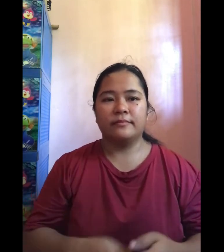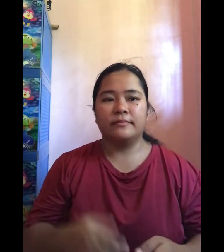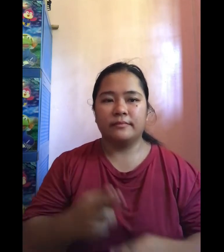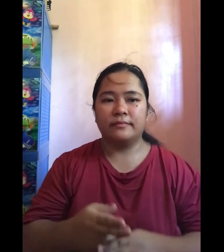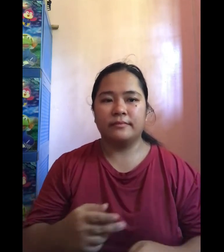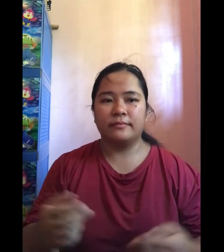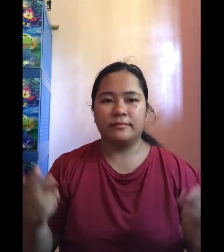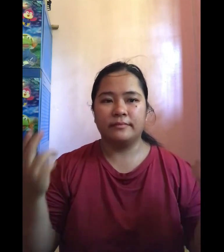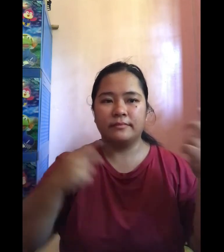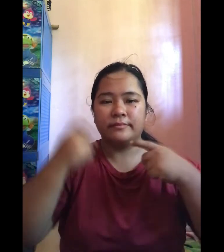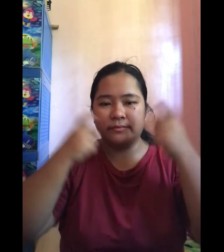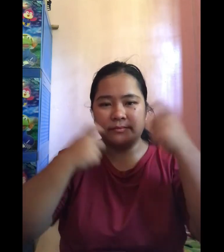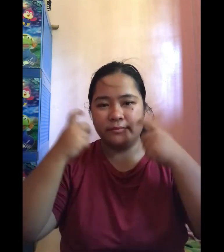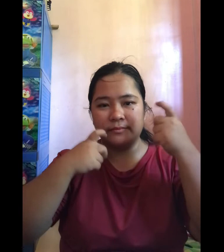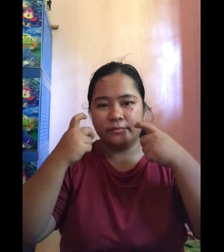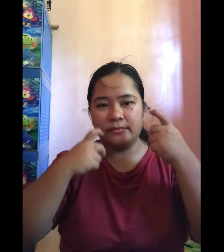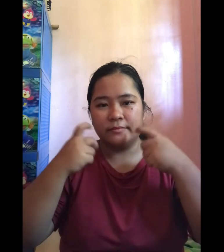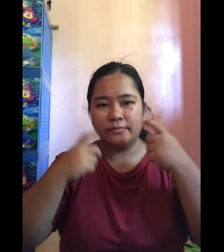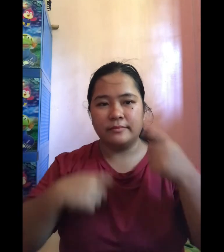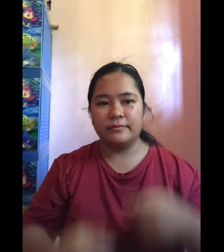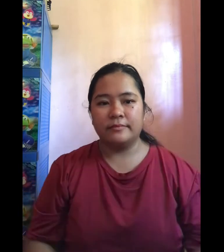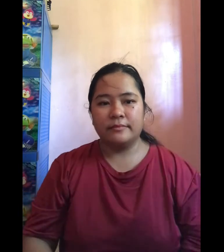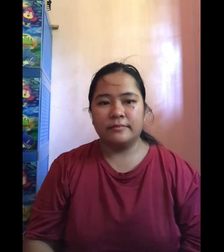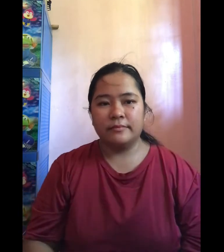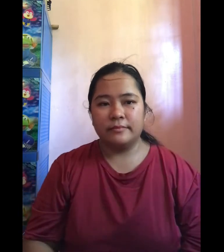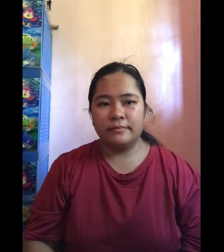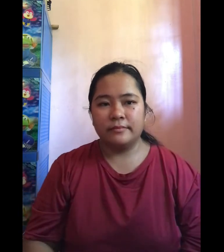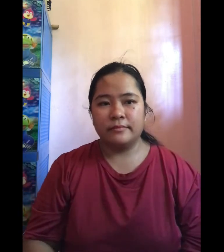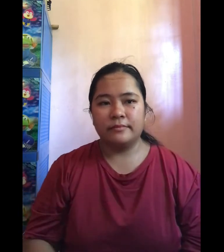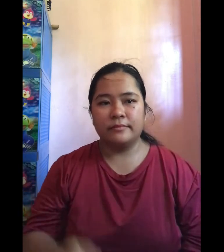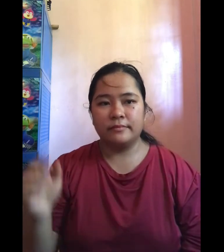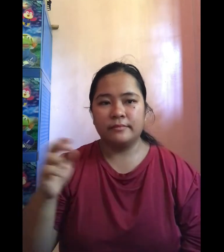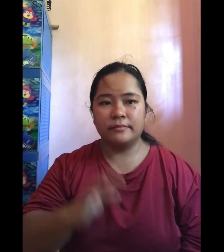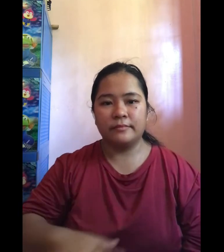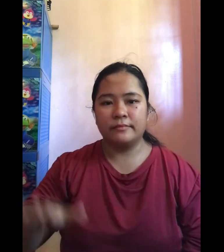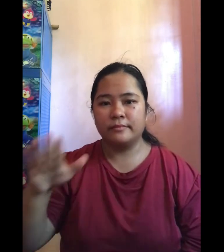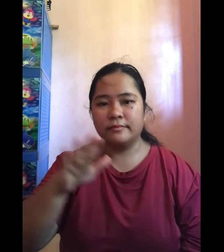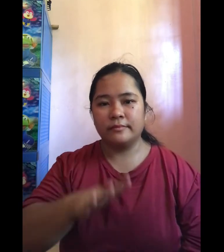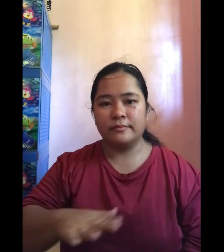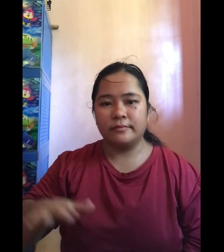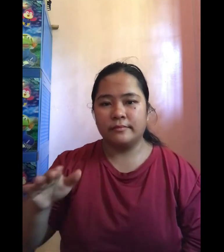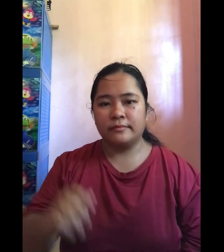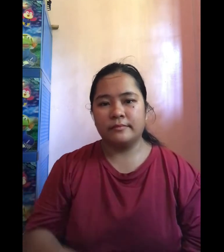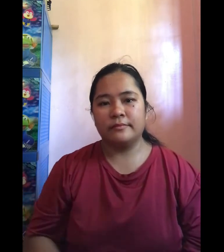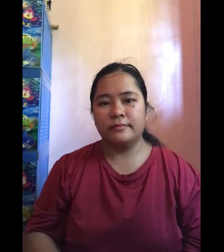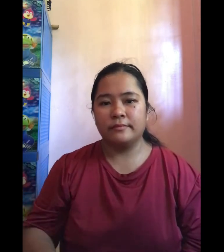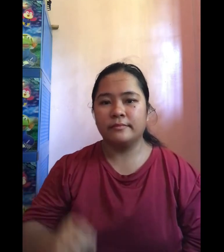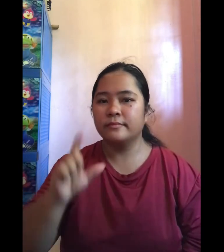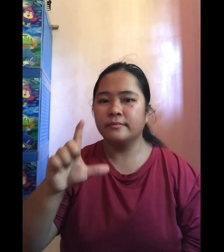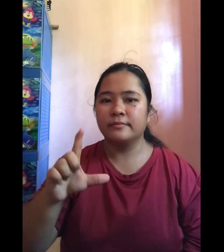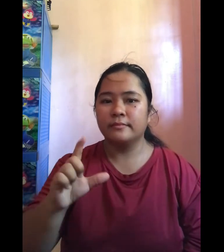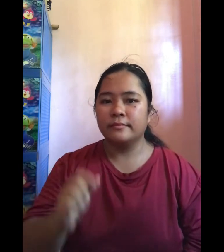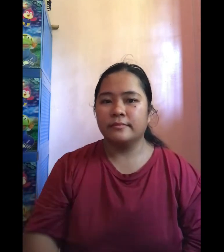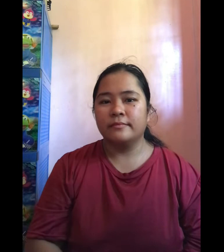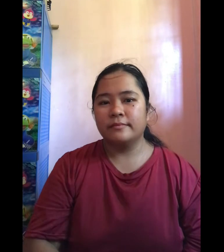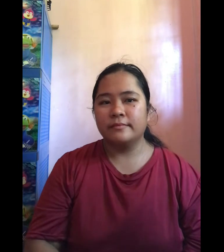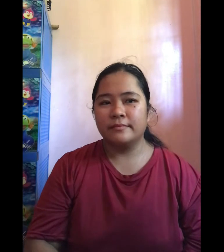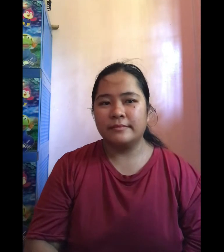name, and then I look a curious look on my face. And then they will finger spell their name. Now, a lot of deaf people, when they get done